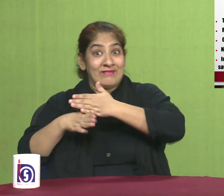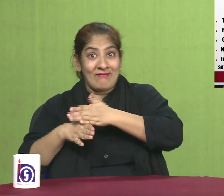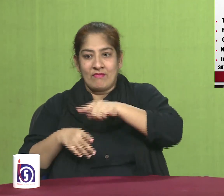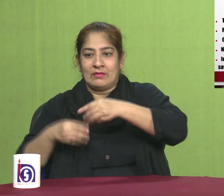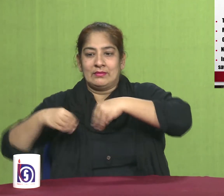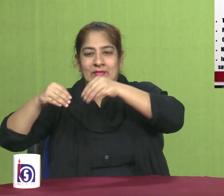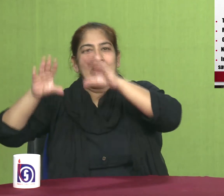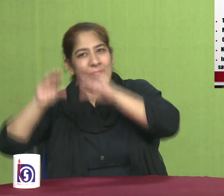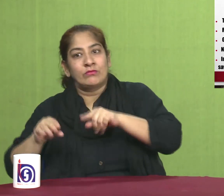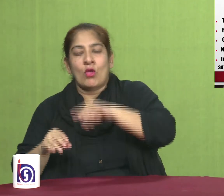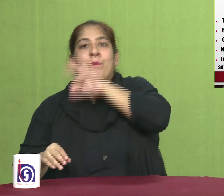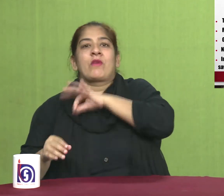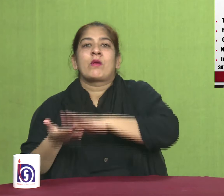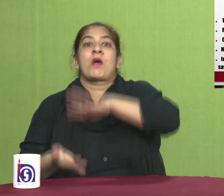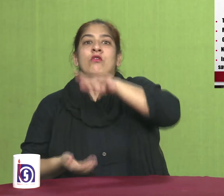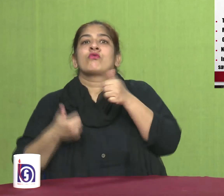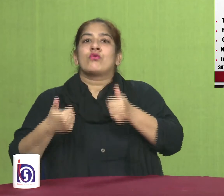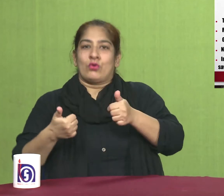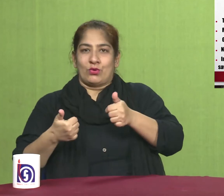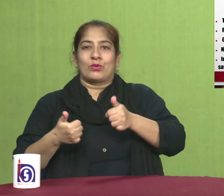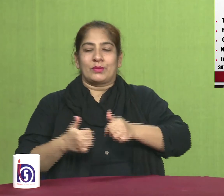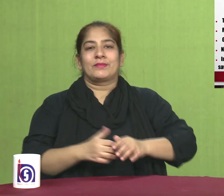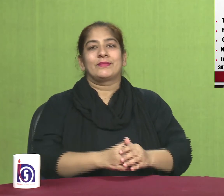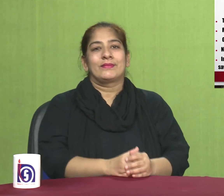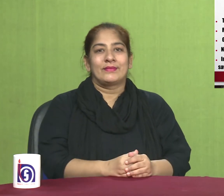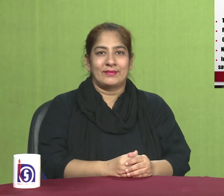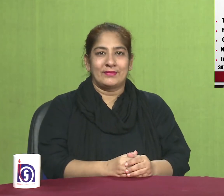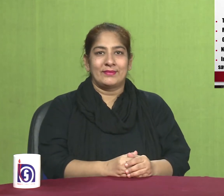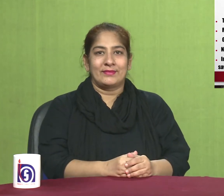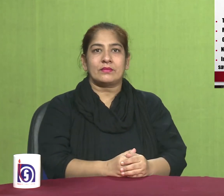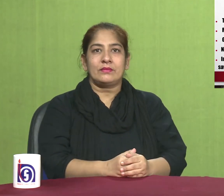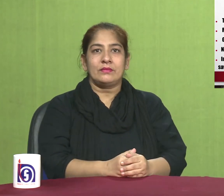there is good earning assures and high return to equity.